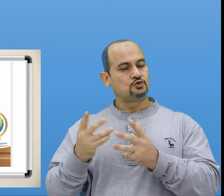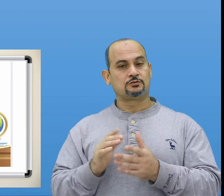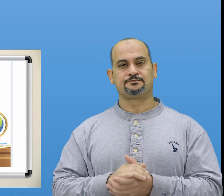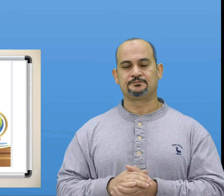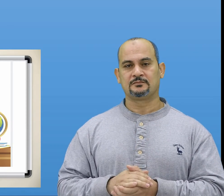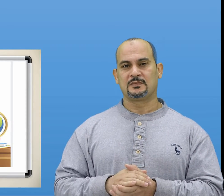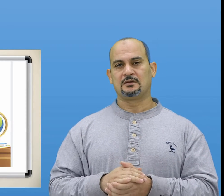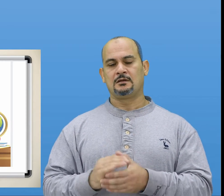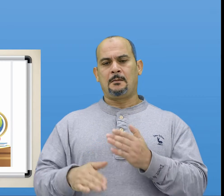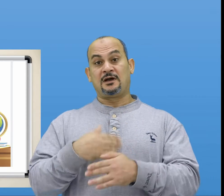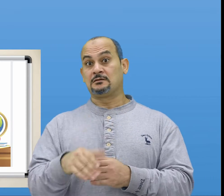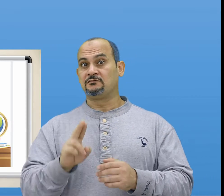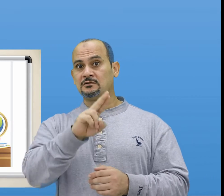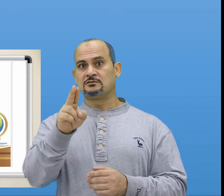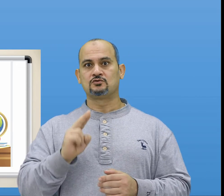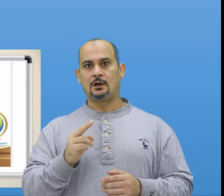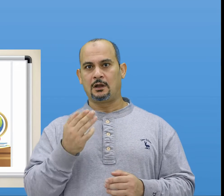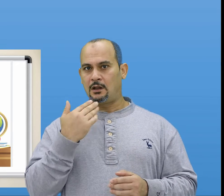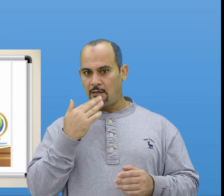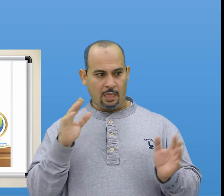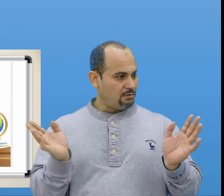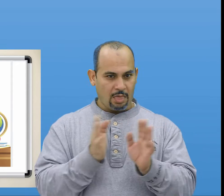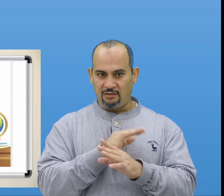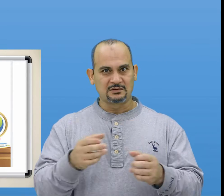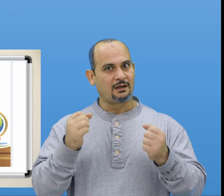remembering her youth. So